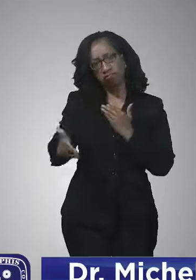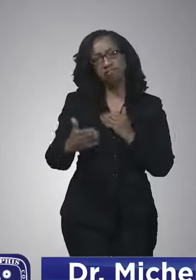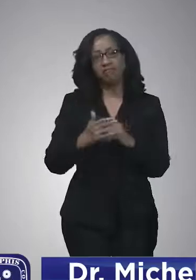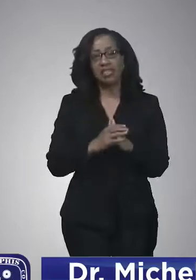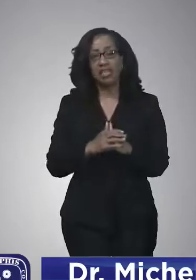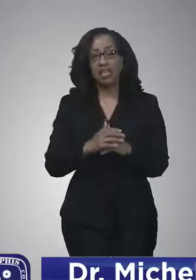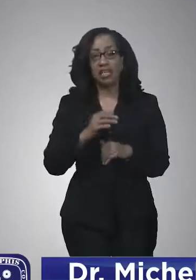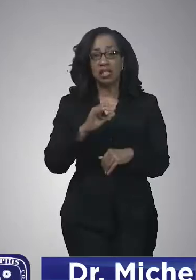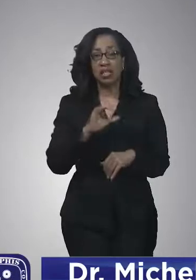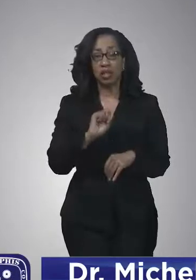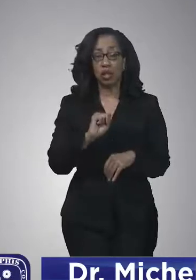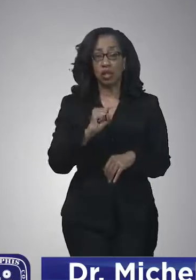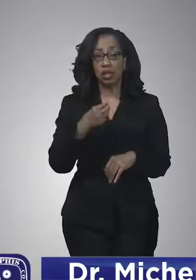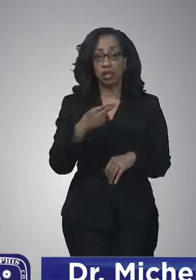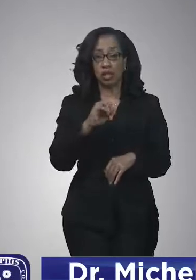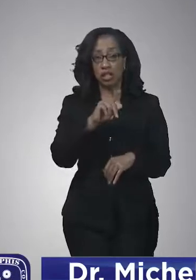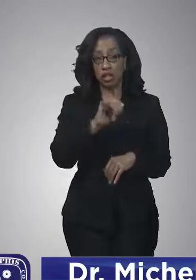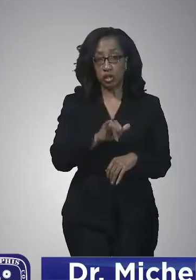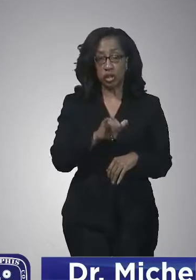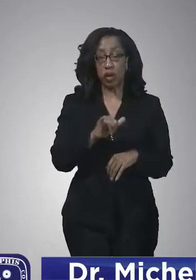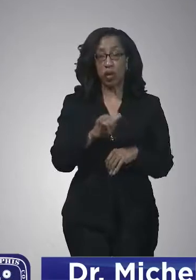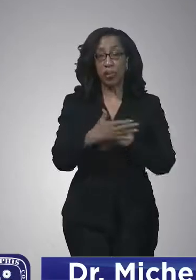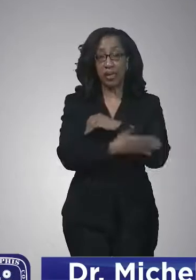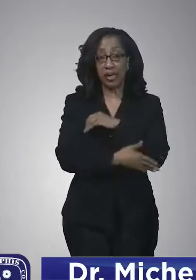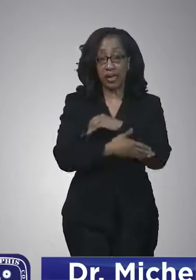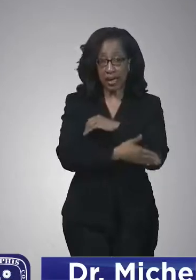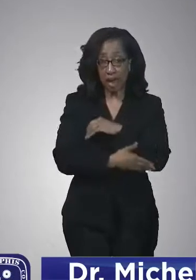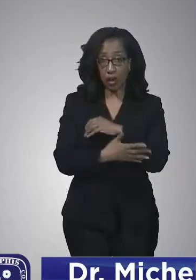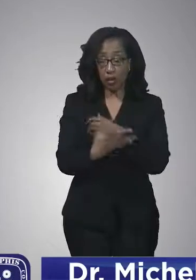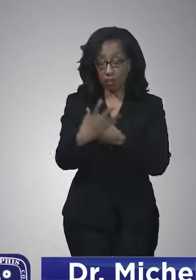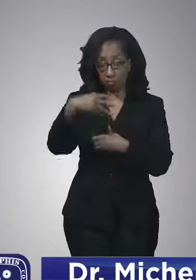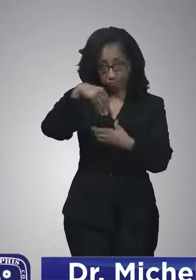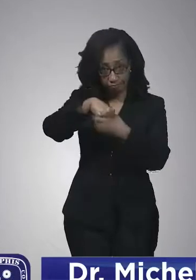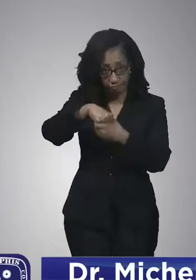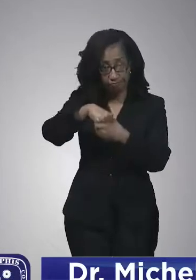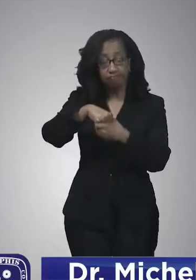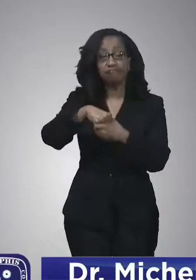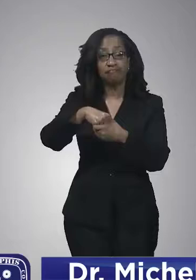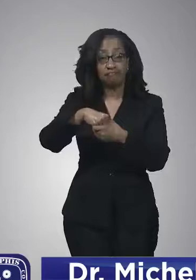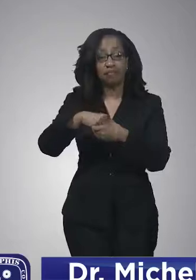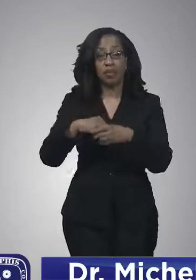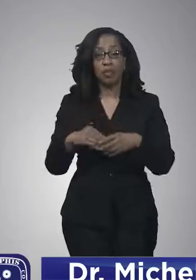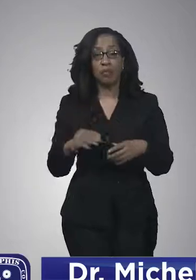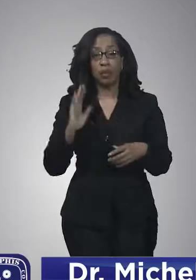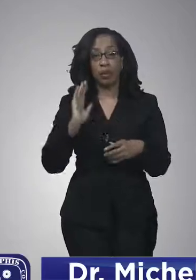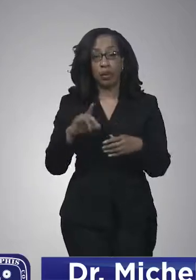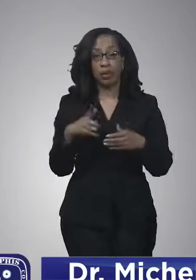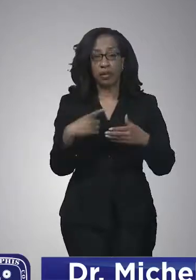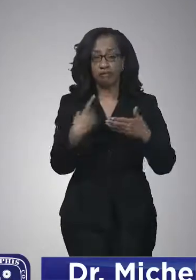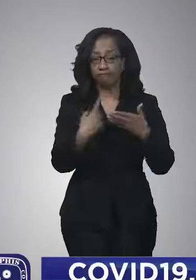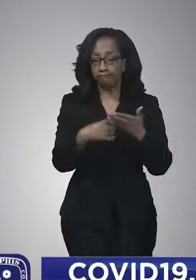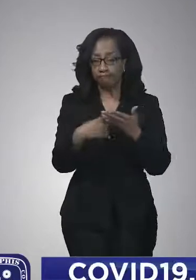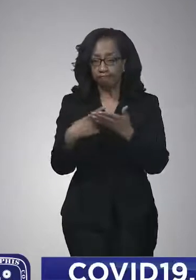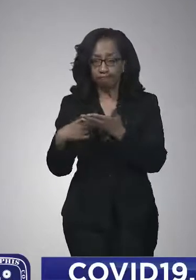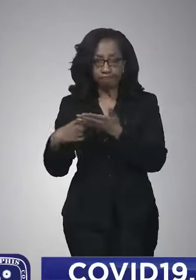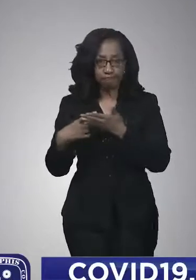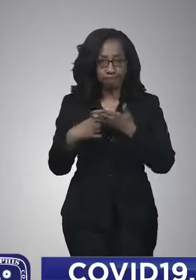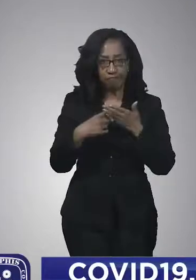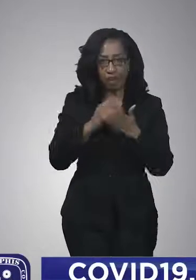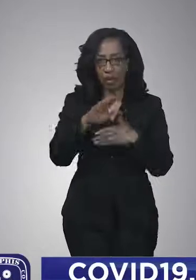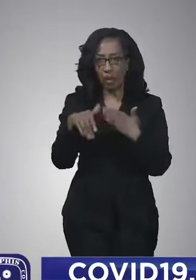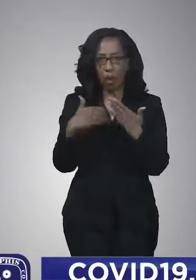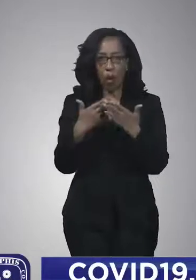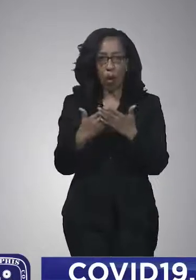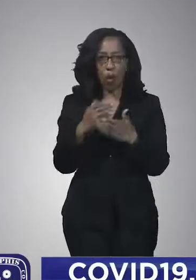County Health Department is a partner in that, but we will be consulting with everyone on that task force to